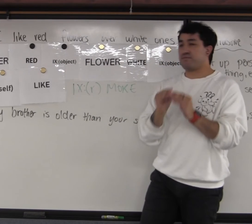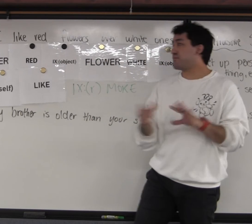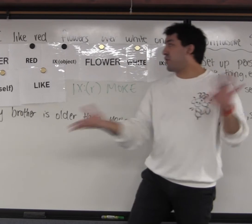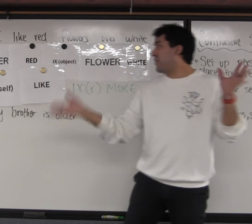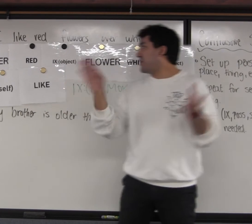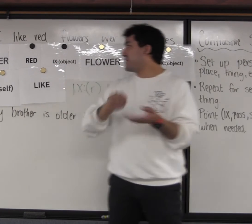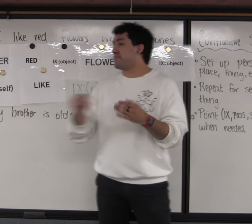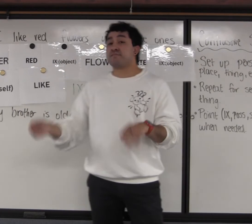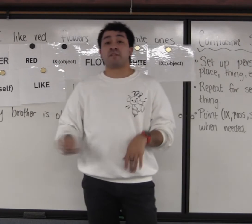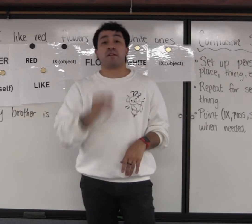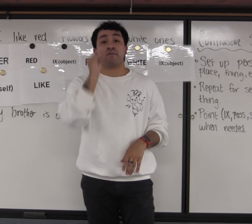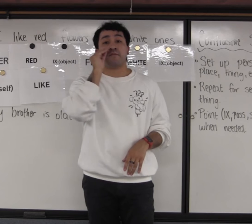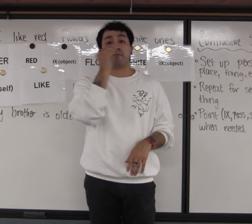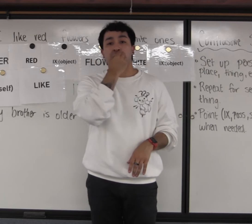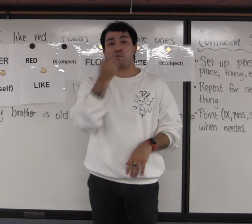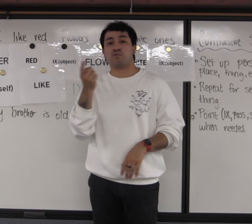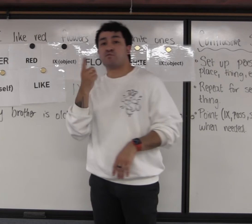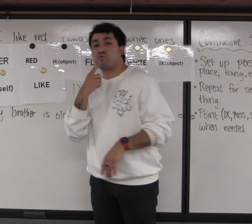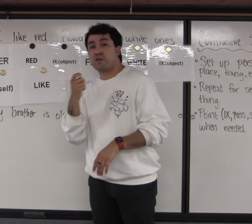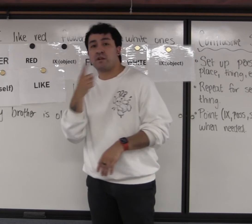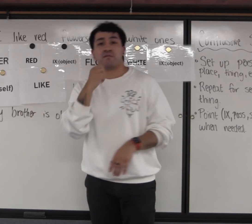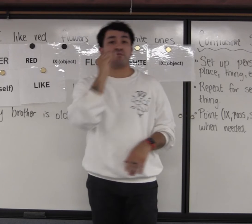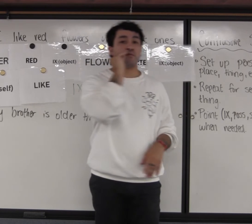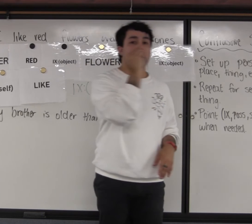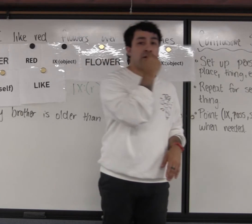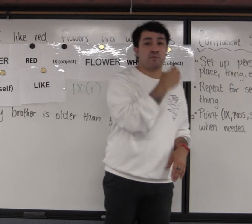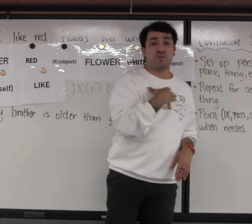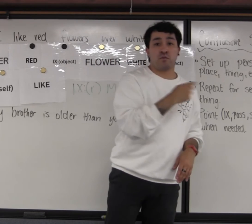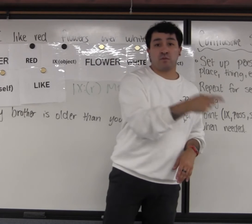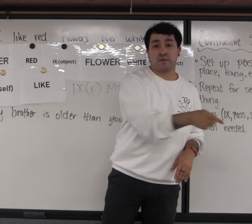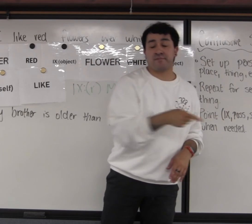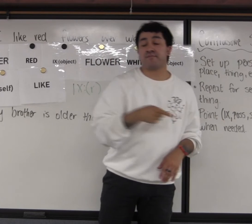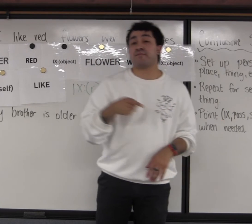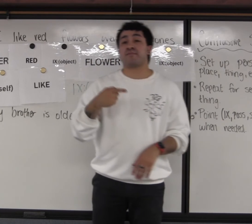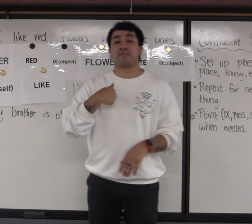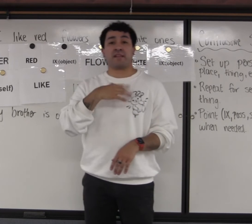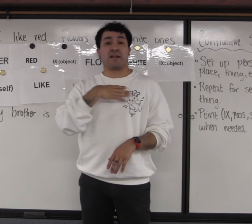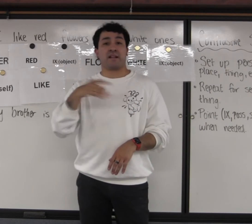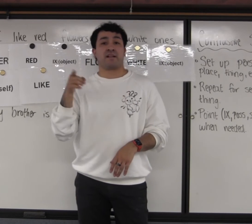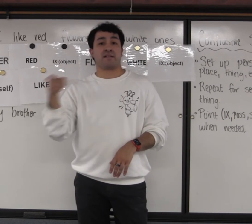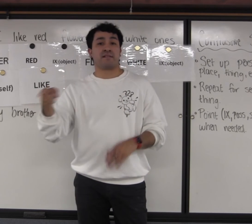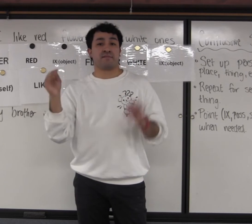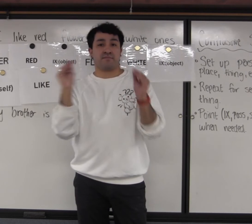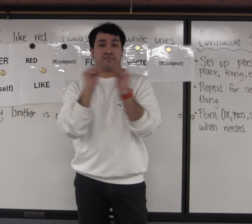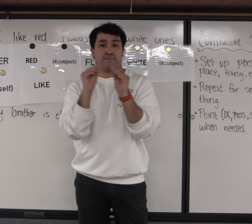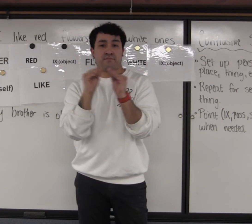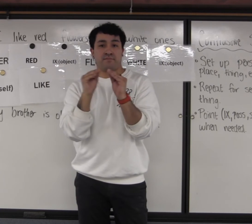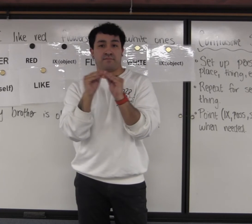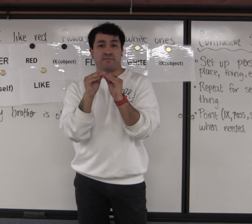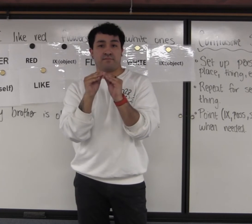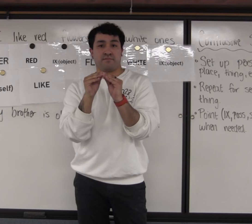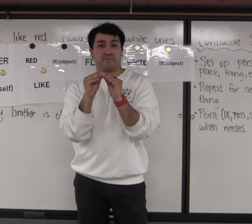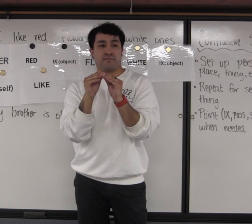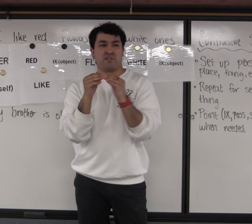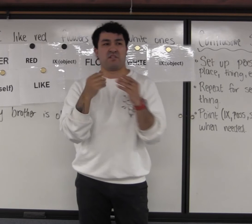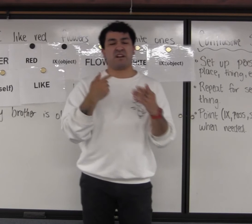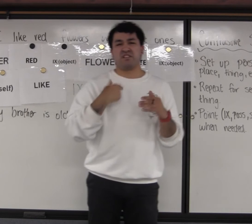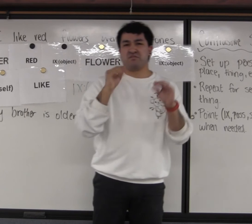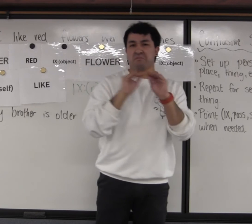you put it. So again, all together, flower red, flower white over there. I like this one more.